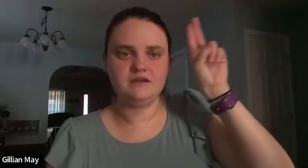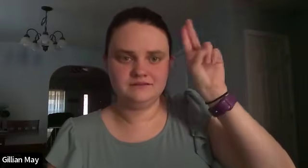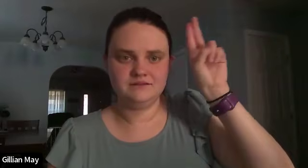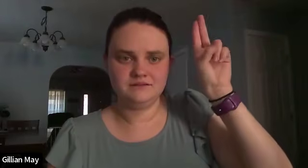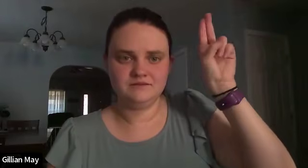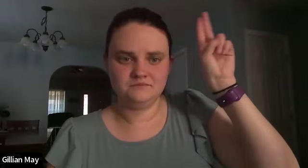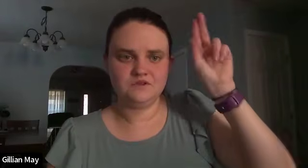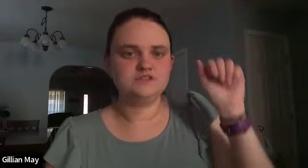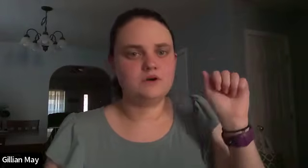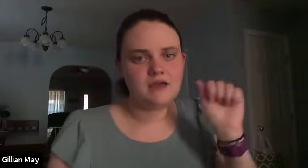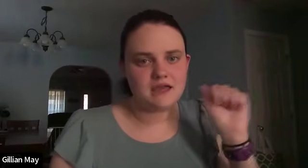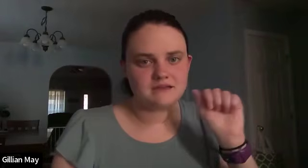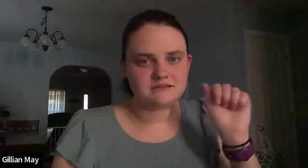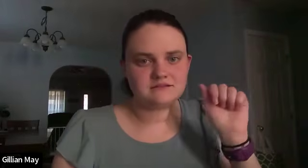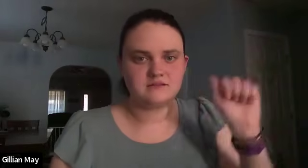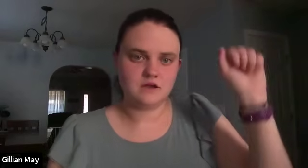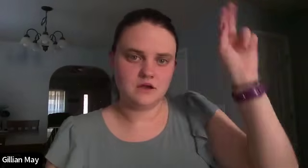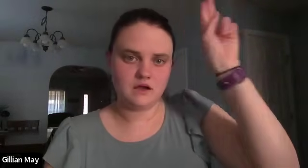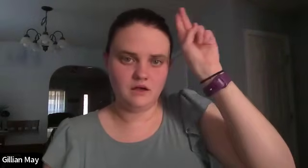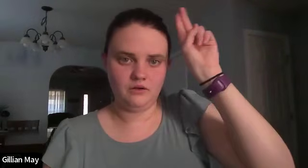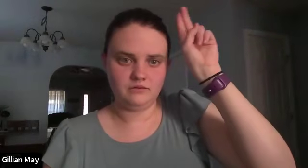Okay? So aunt, uncle.